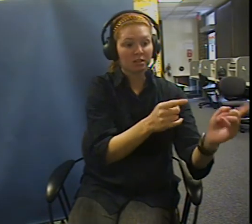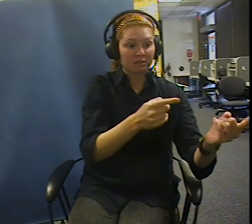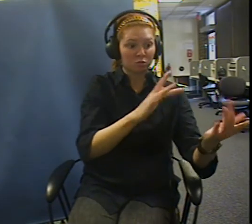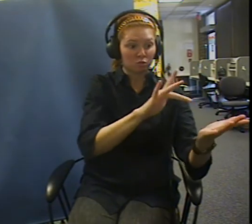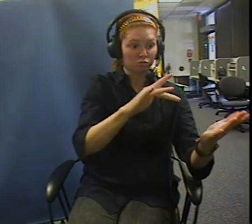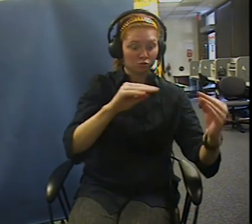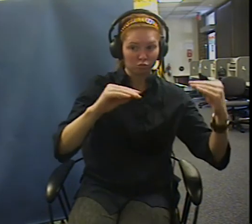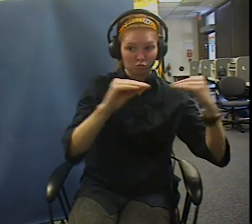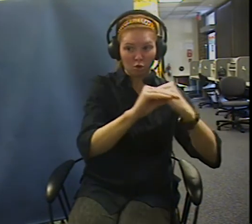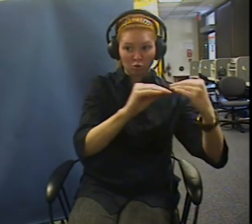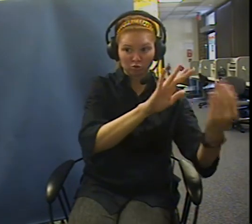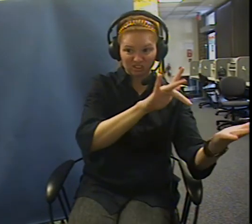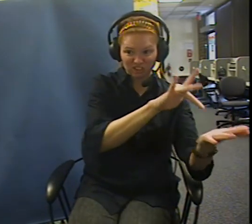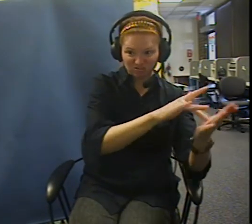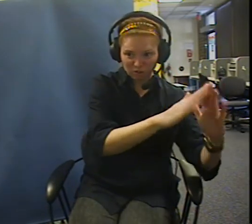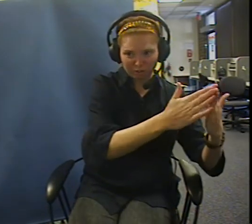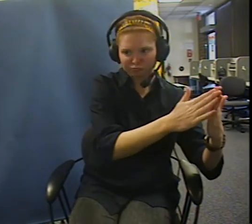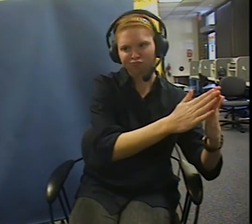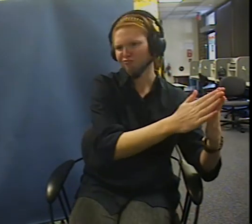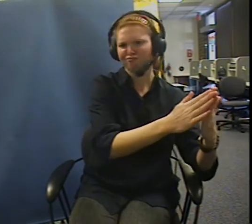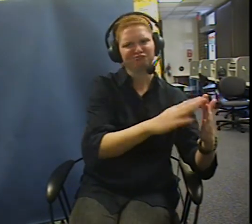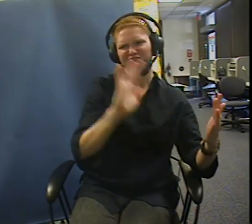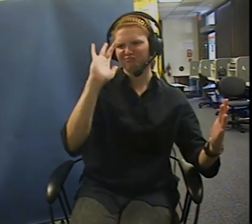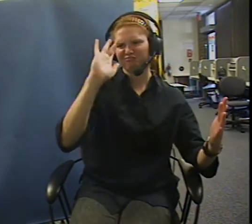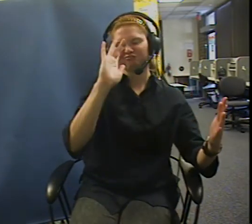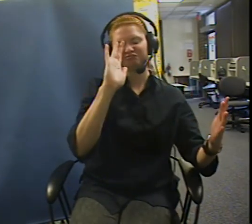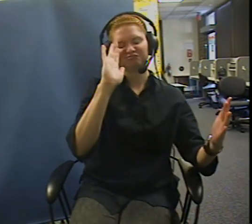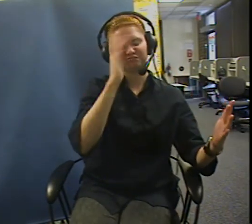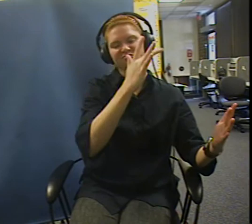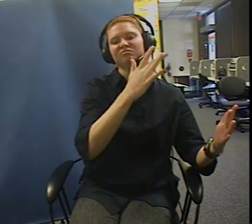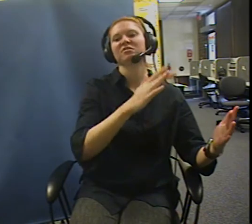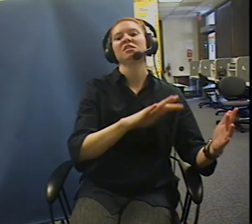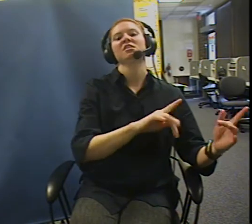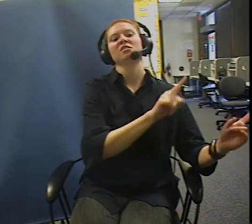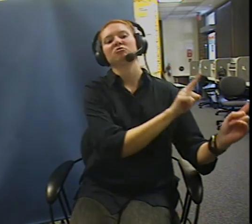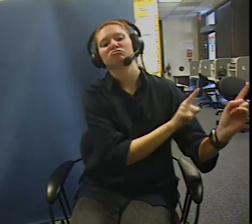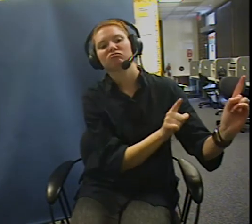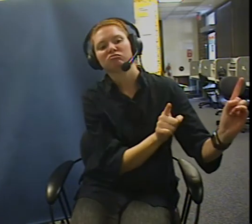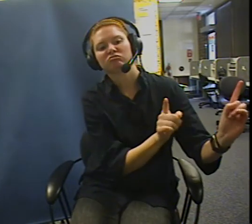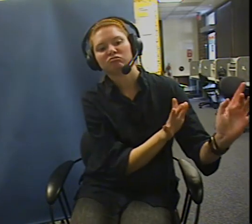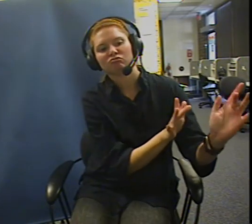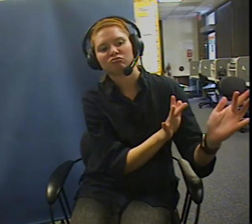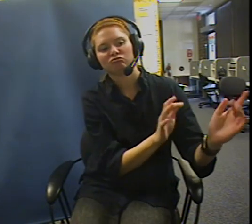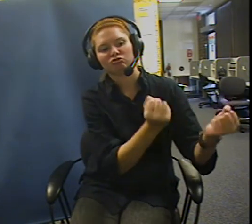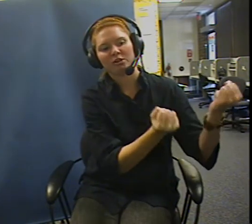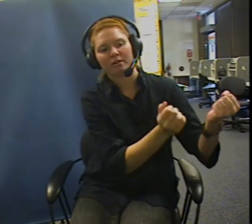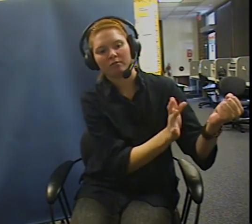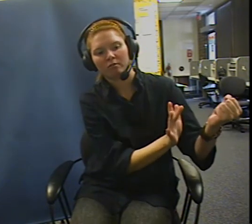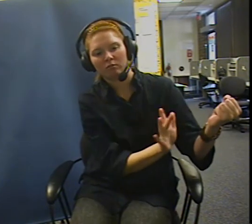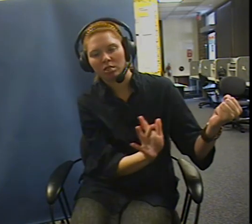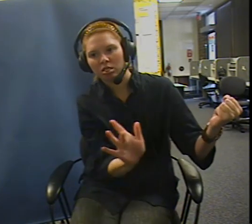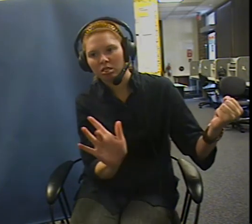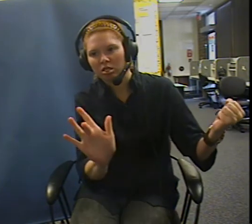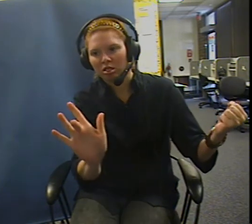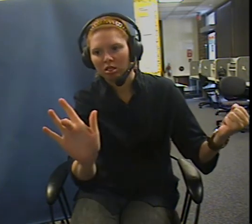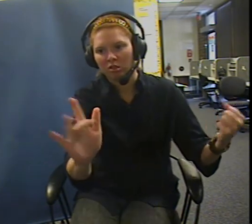A third reason for the movement of manufacturing to the suburbs is the shift of production processes from more small-scale